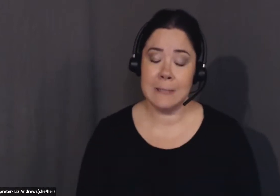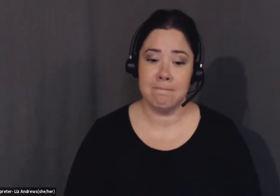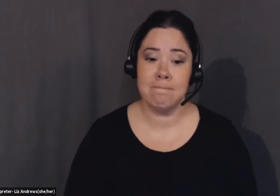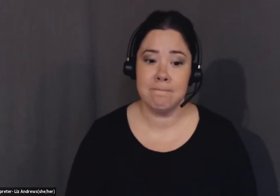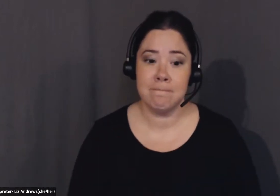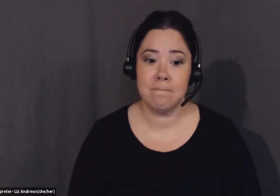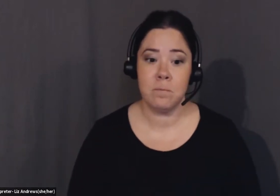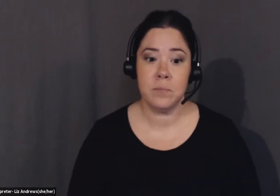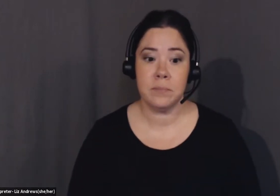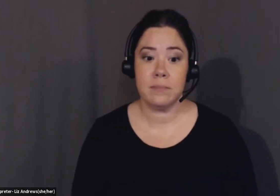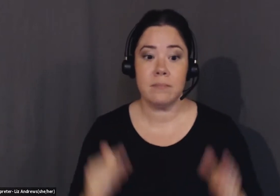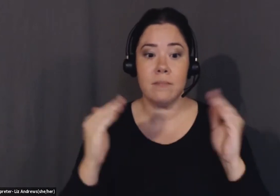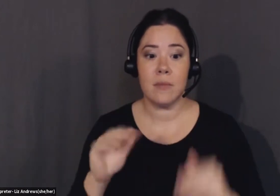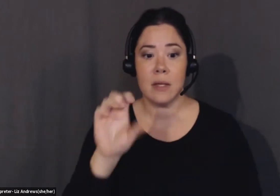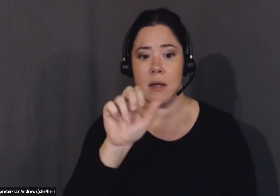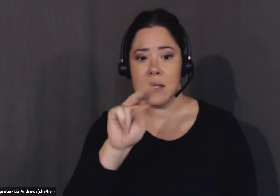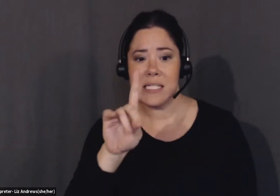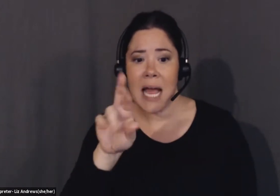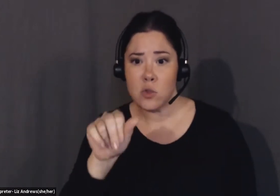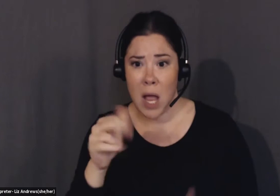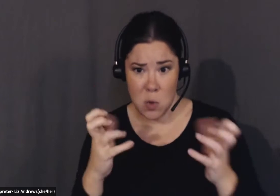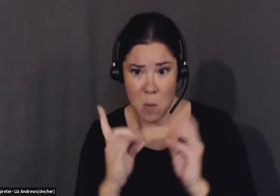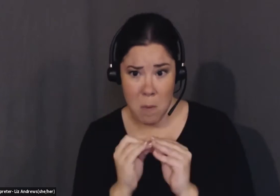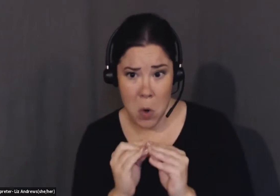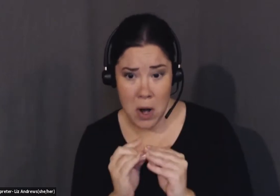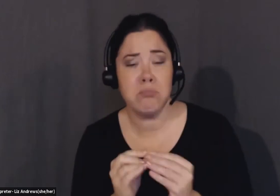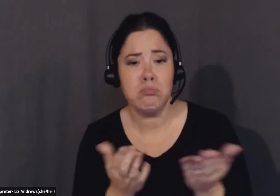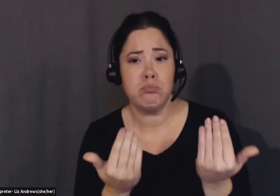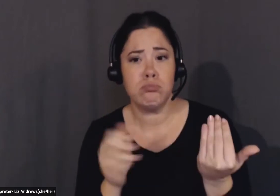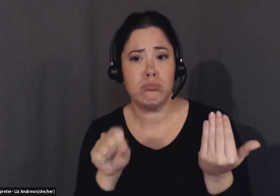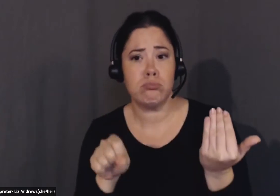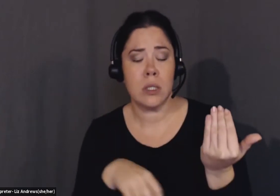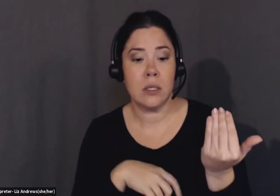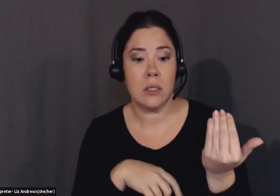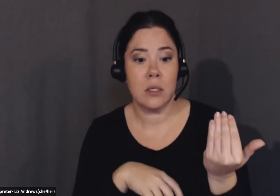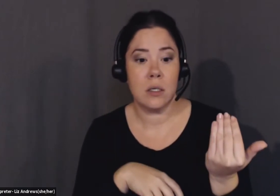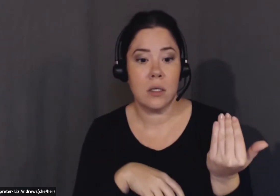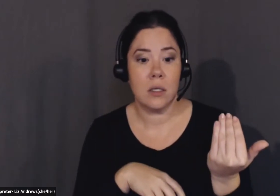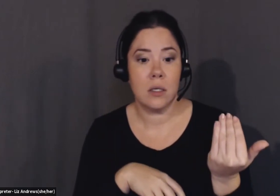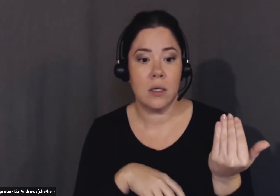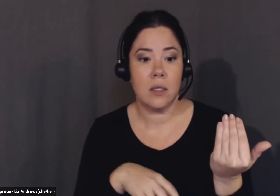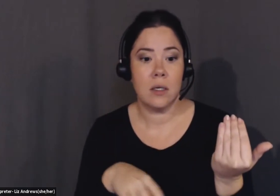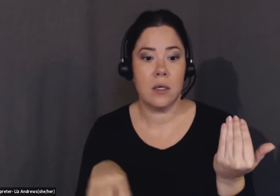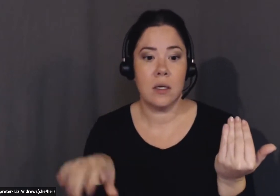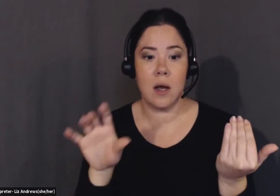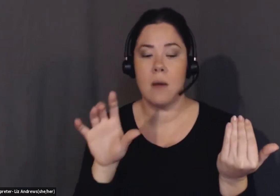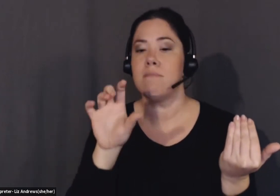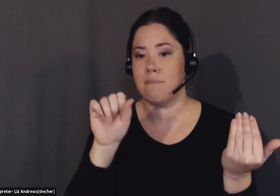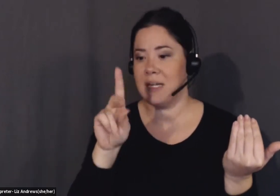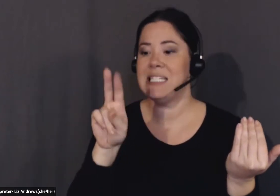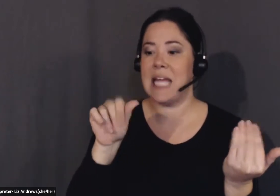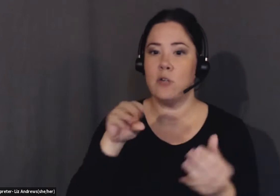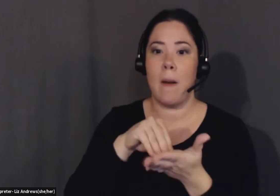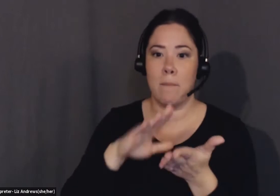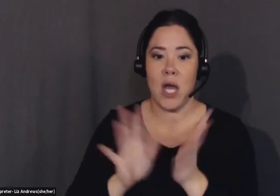And then we have Sandra. Did you want to take one more? Yes. Sure. Oh, it looks like Sandra dropped hers in the chat. Okay, Okay. same as